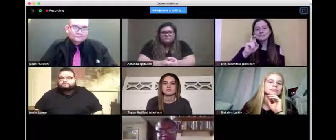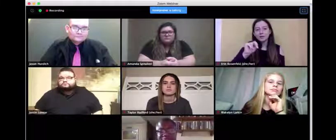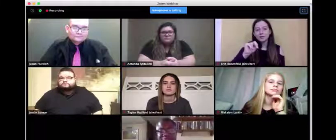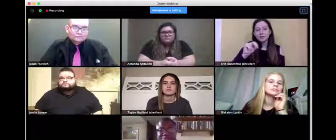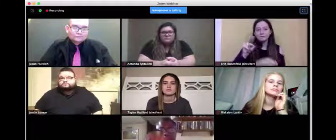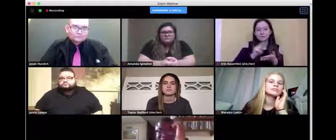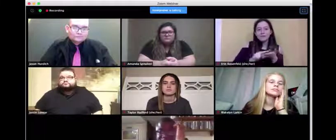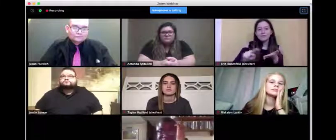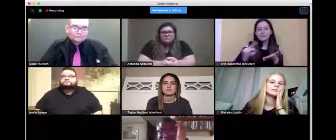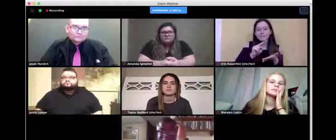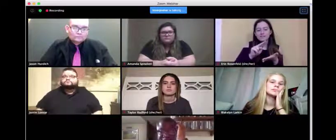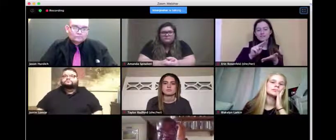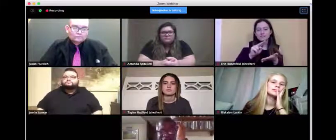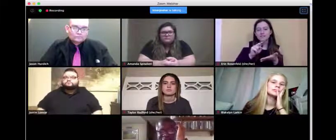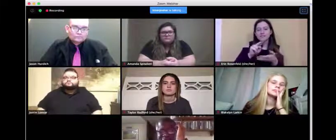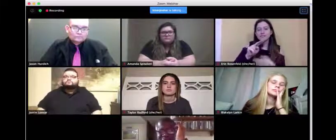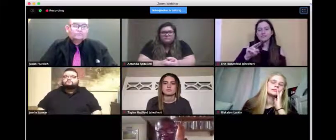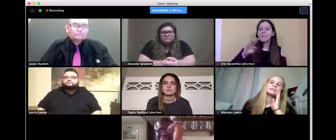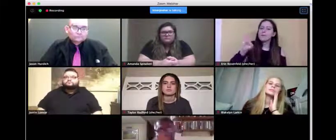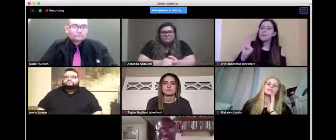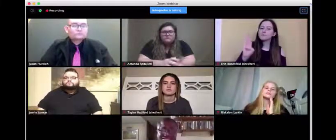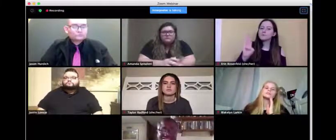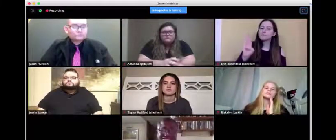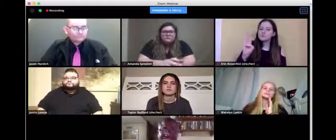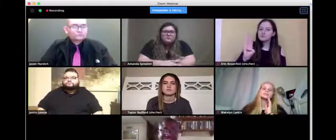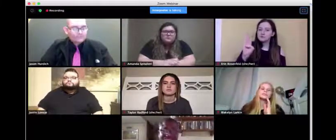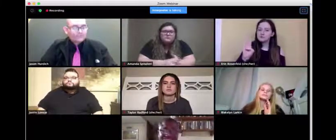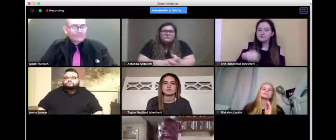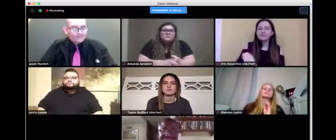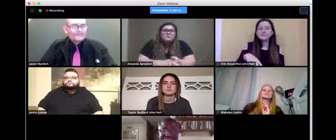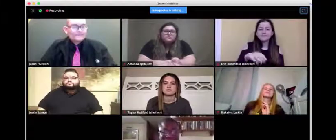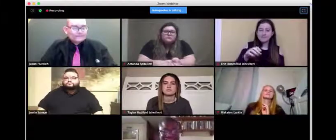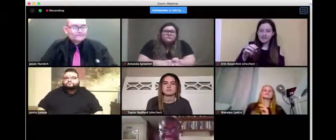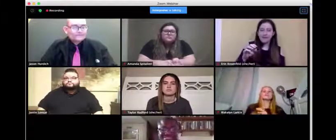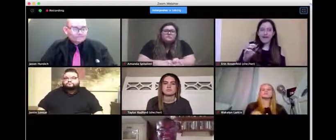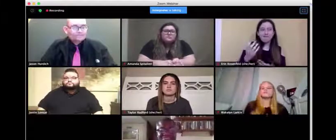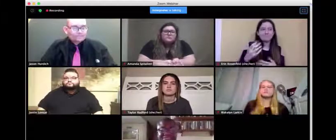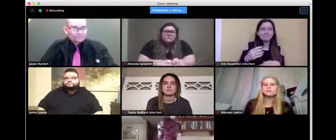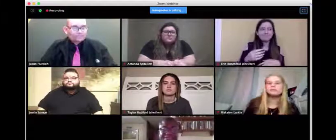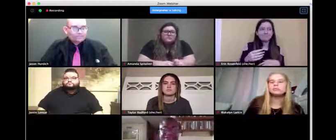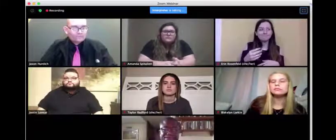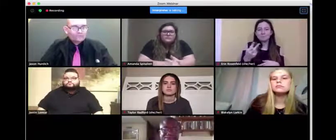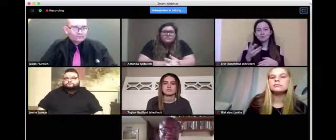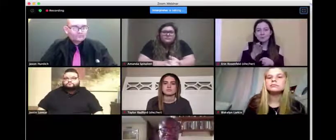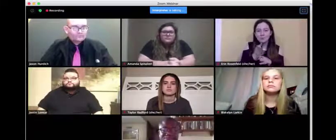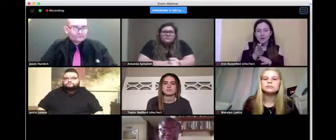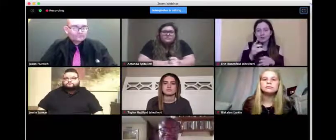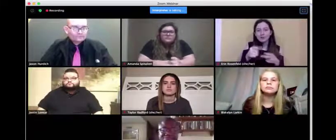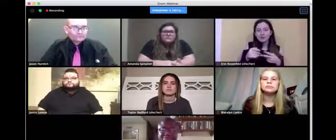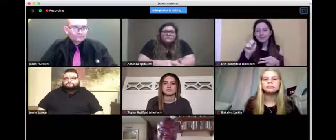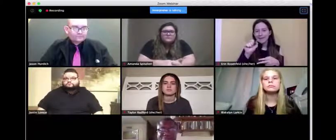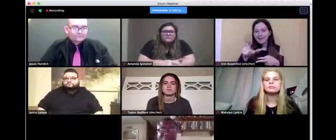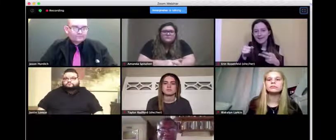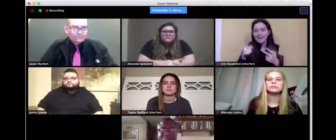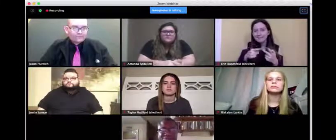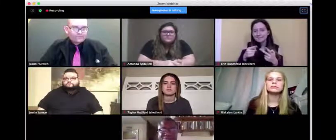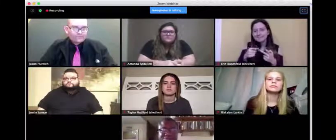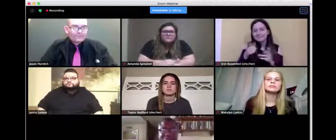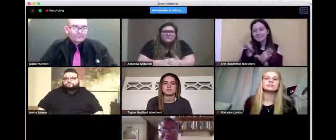and in Boston. I'm majoring in ASL and psychology. So that's me.